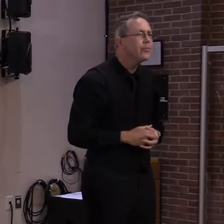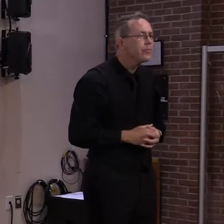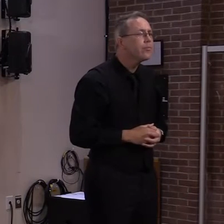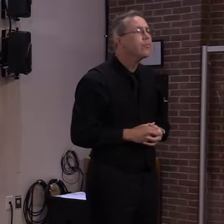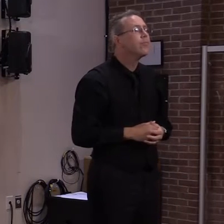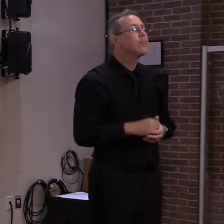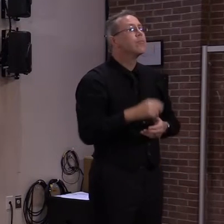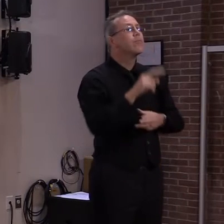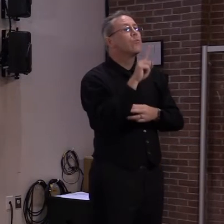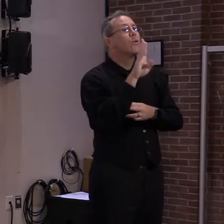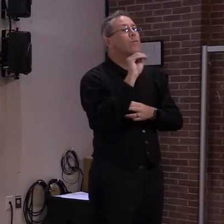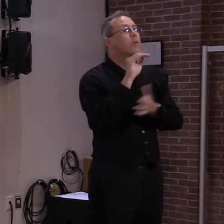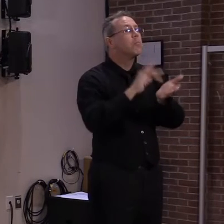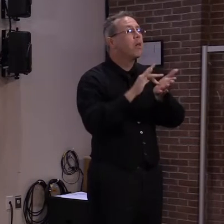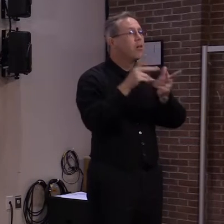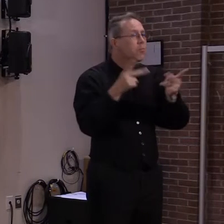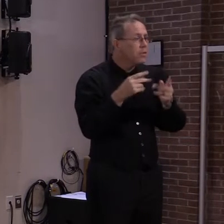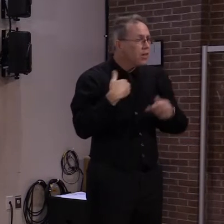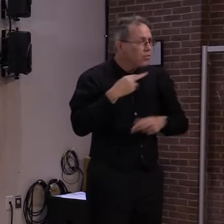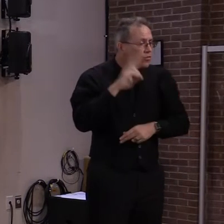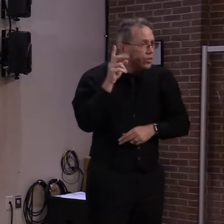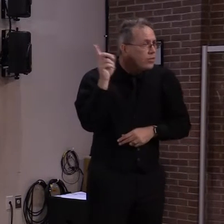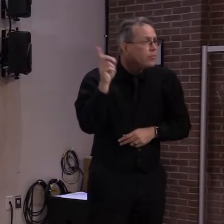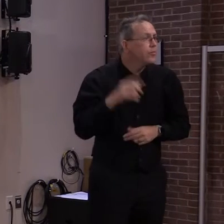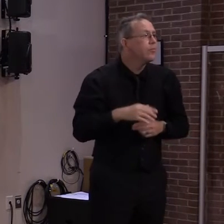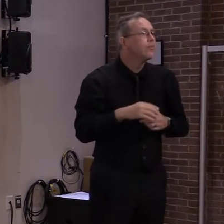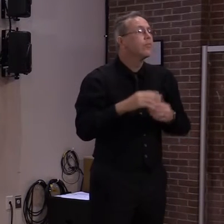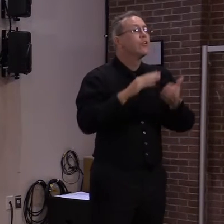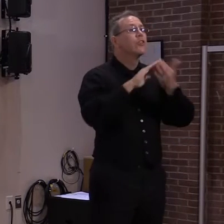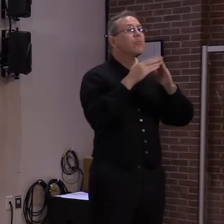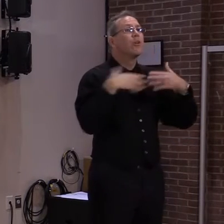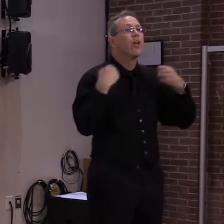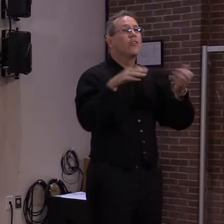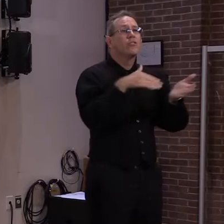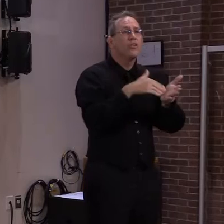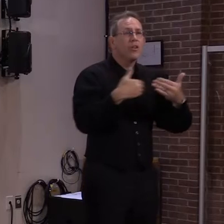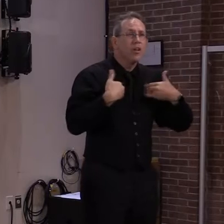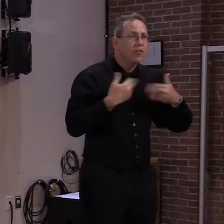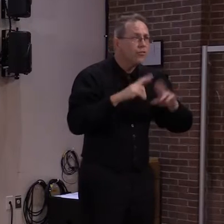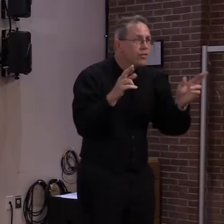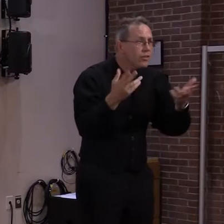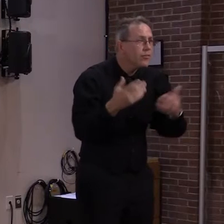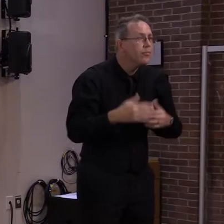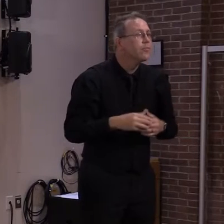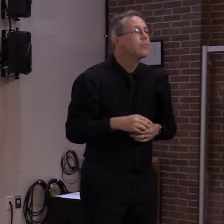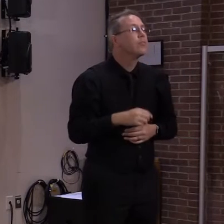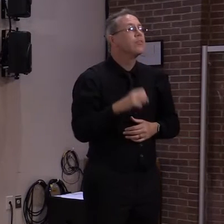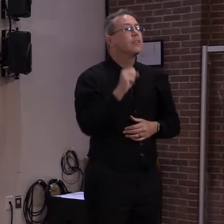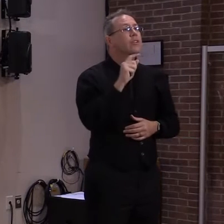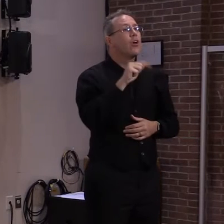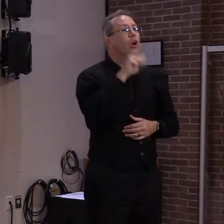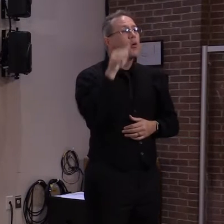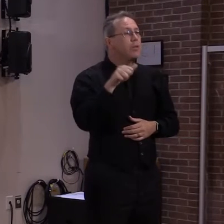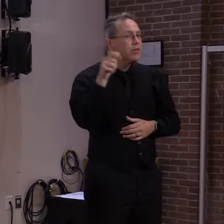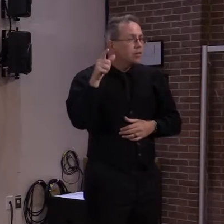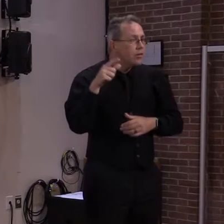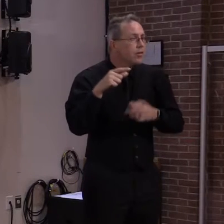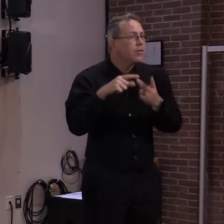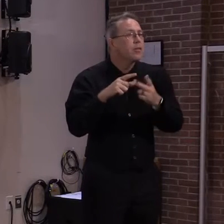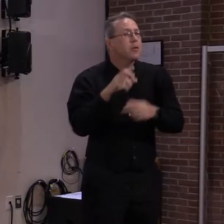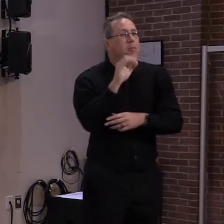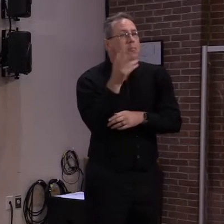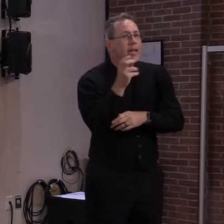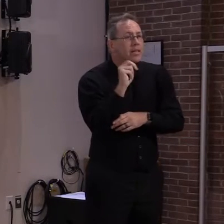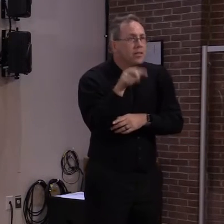care locations at Northwestern Medical Center and Southwestern Vermont Medical Center. In addition to